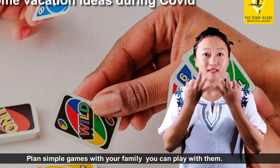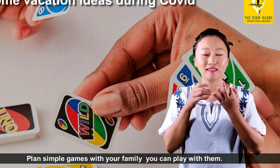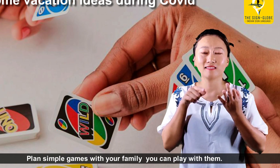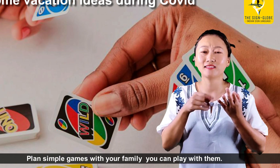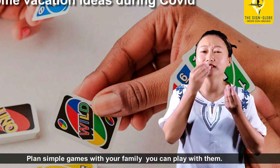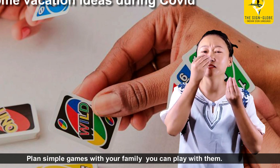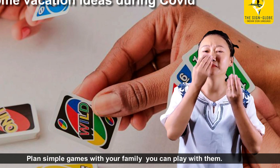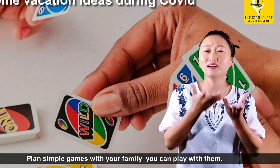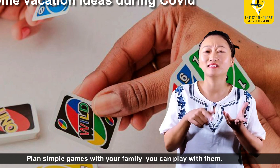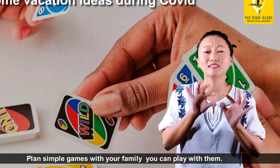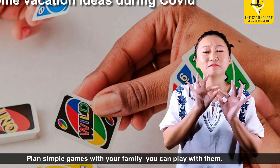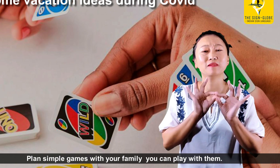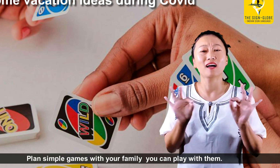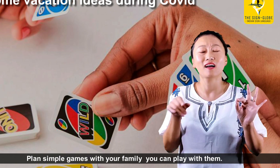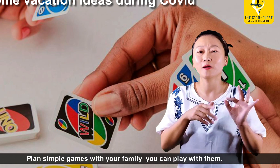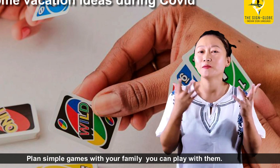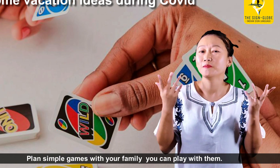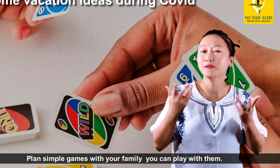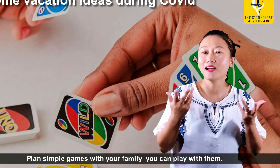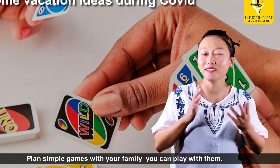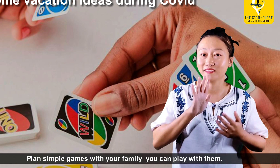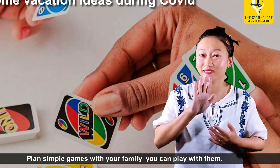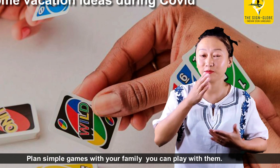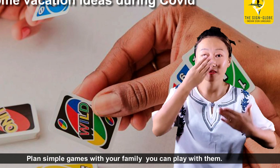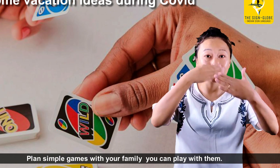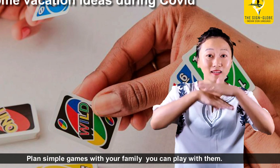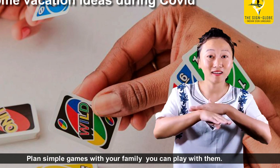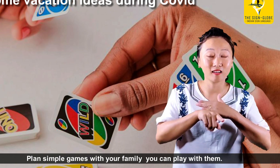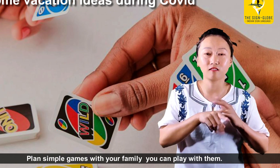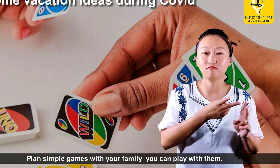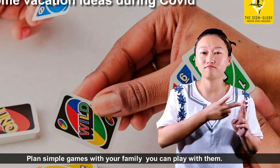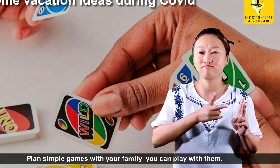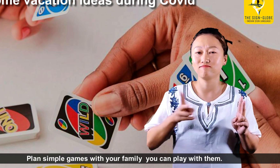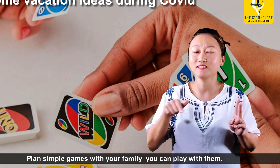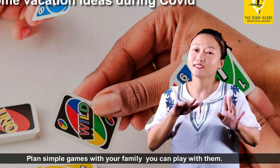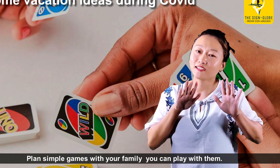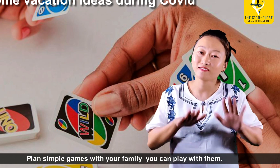Plan simple games with your family you can play with them.